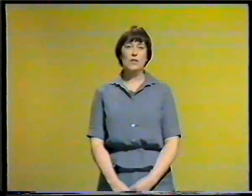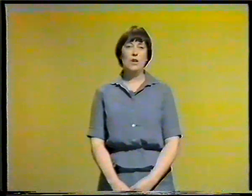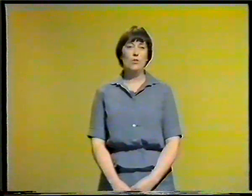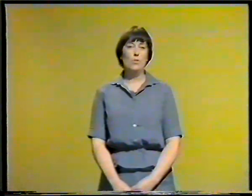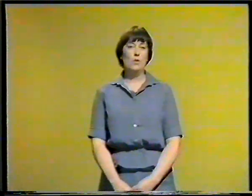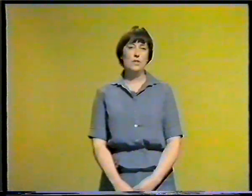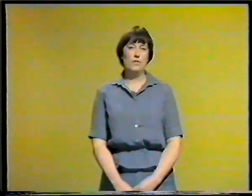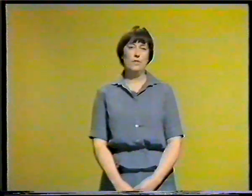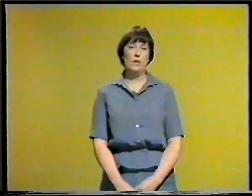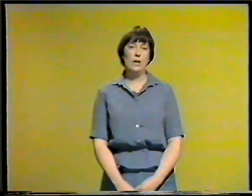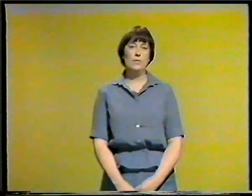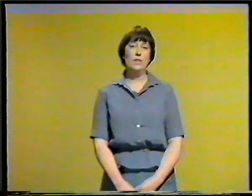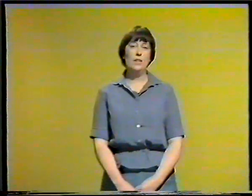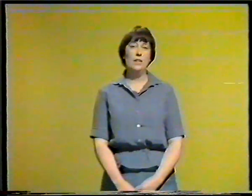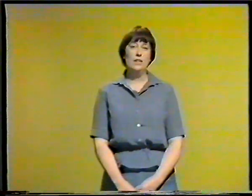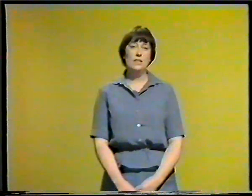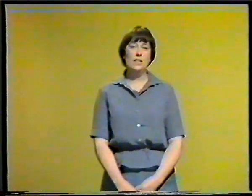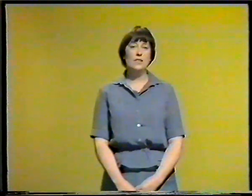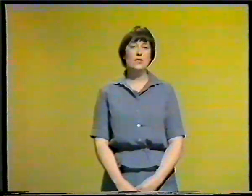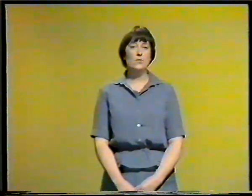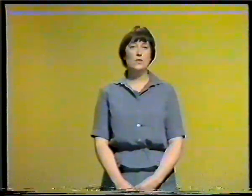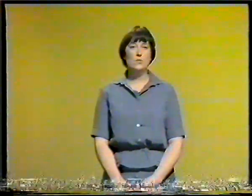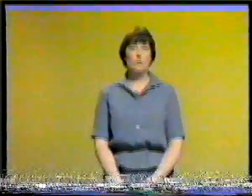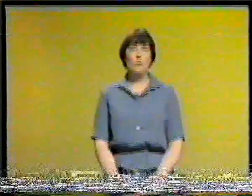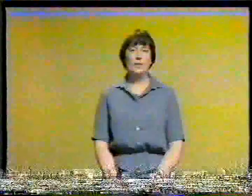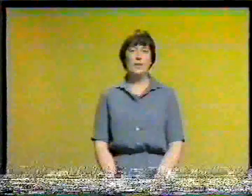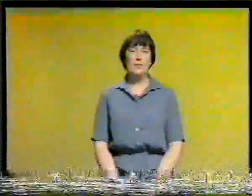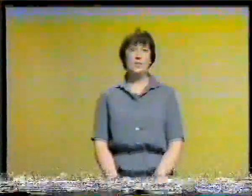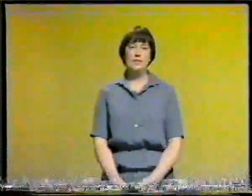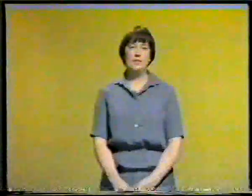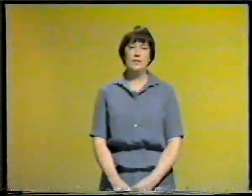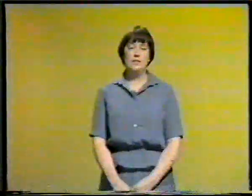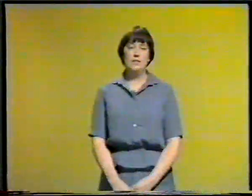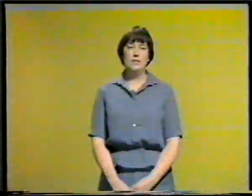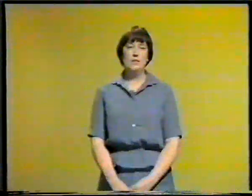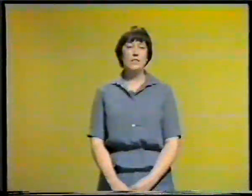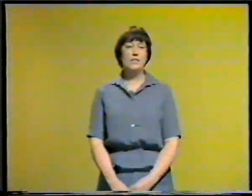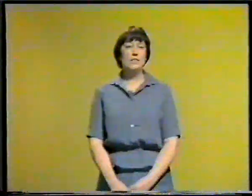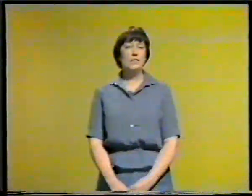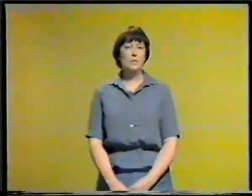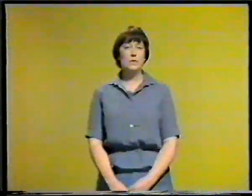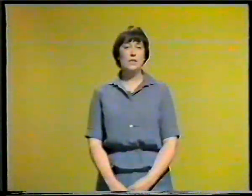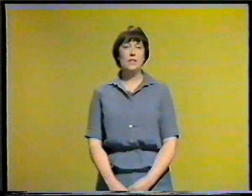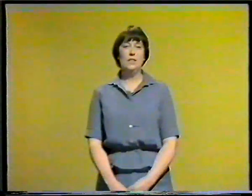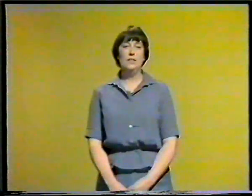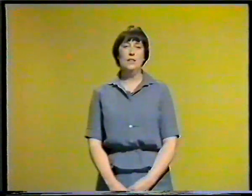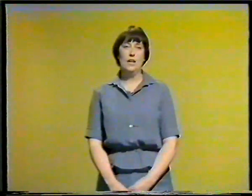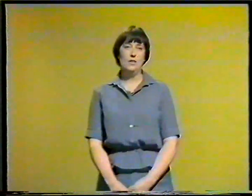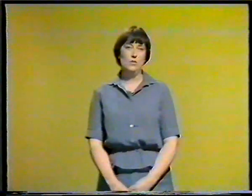whole point of the vocabulary is that it should be small and limited, so that it is simple to learn and to